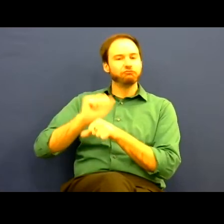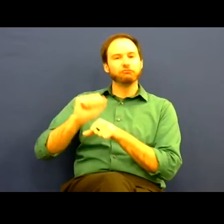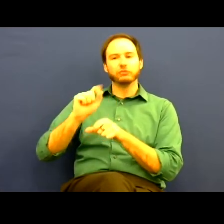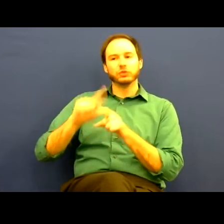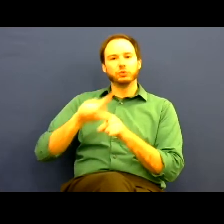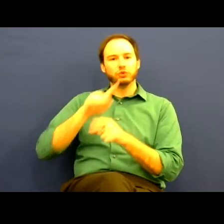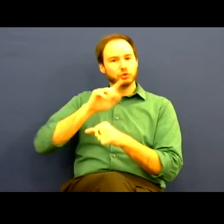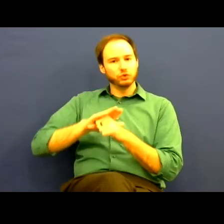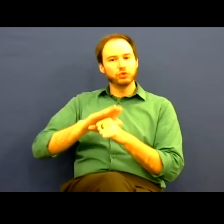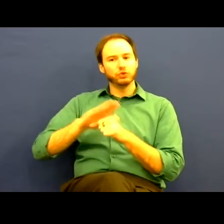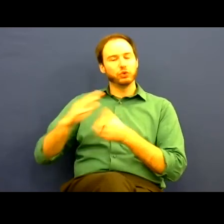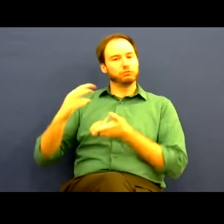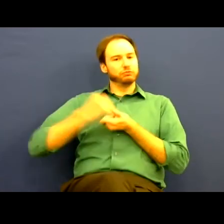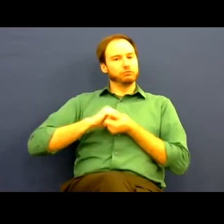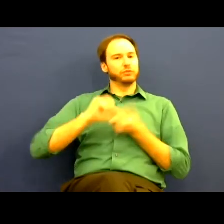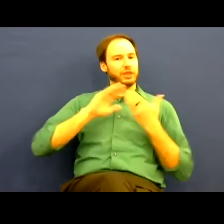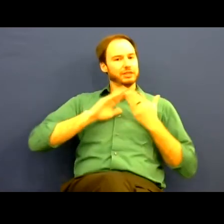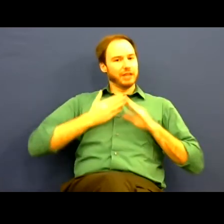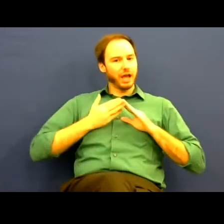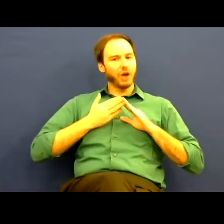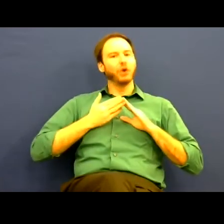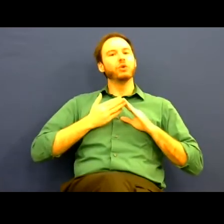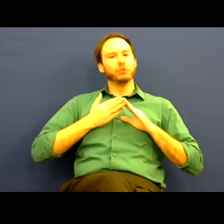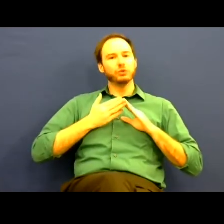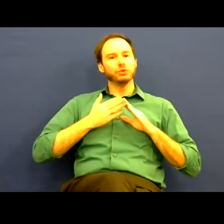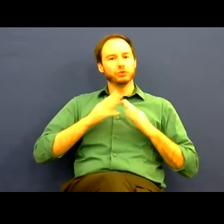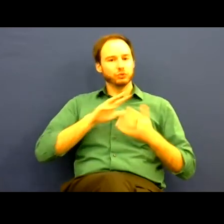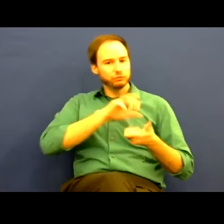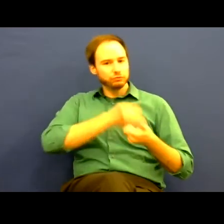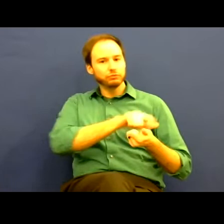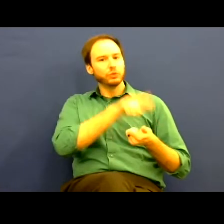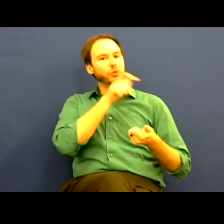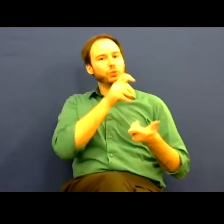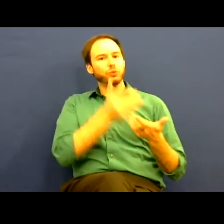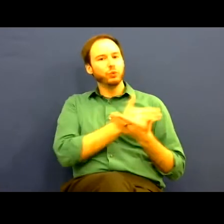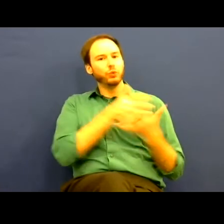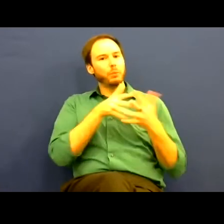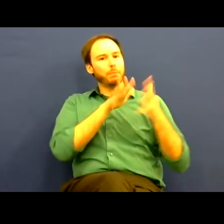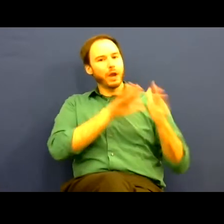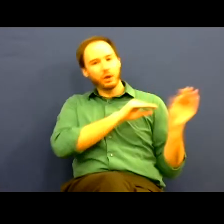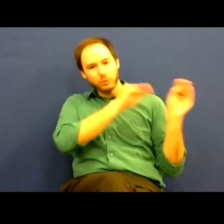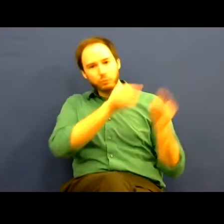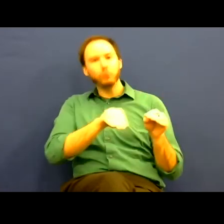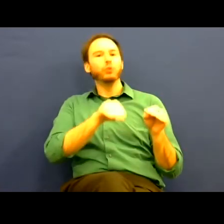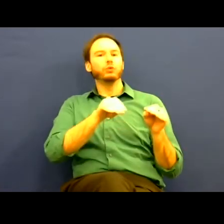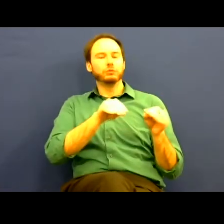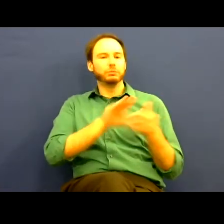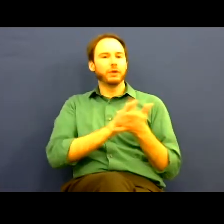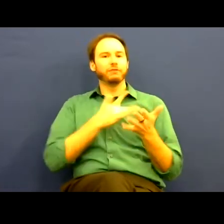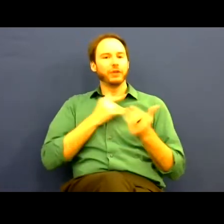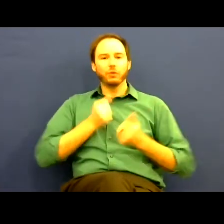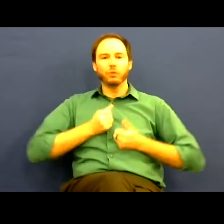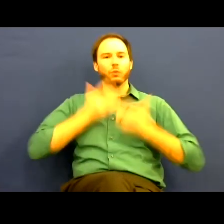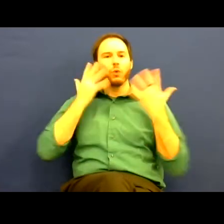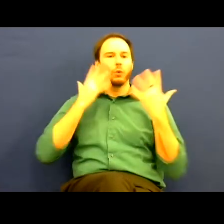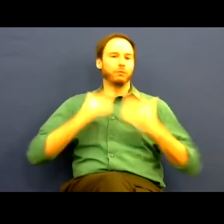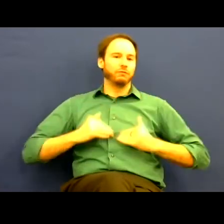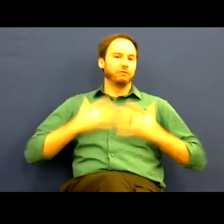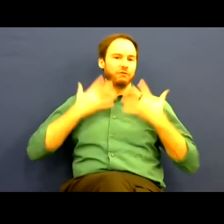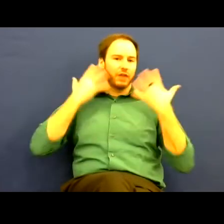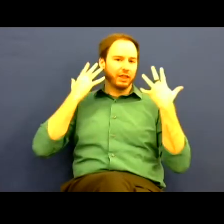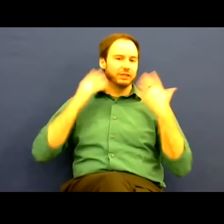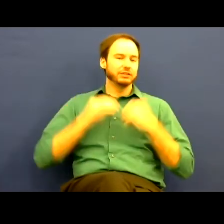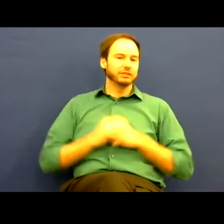work with the town and to work with new Americans coming into the town to make this a very warm and welcoming town.